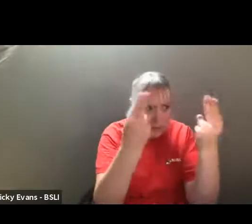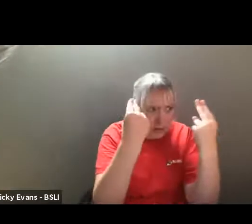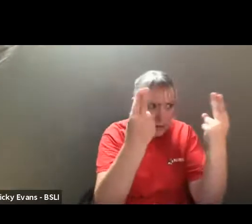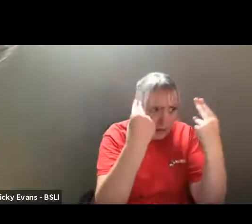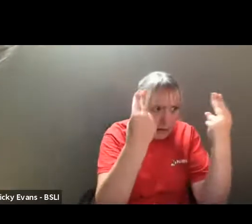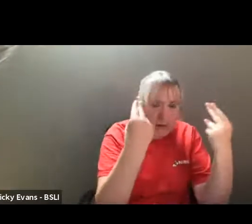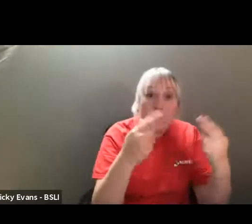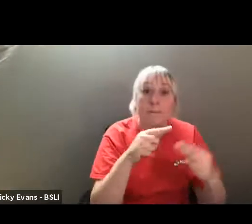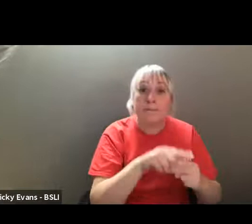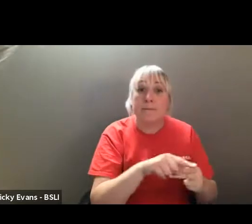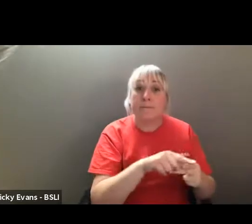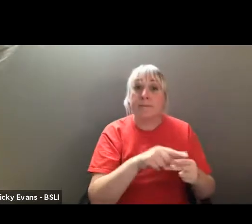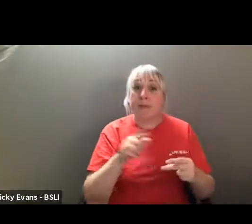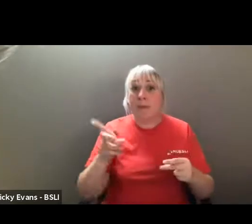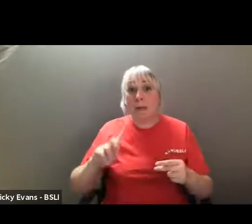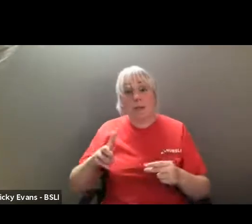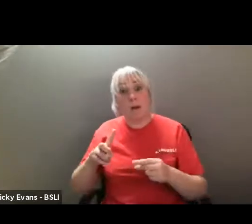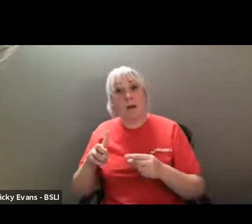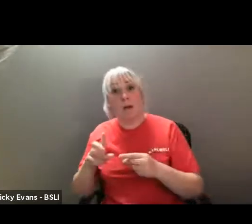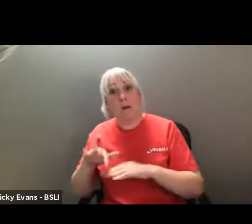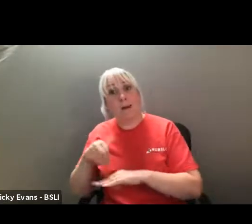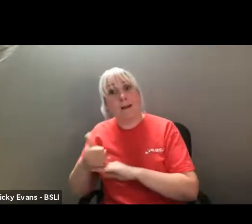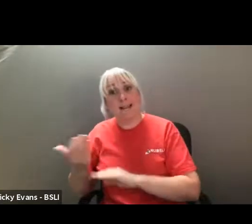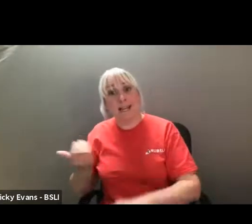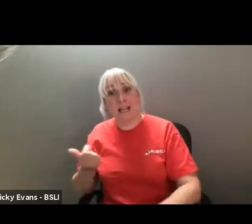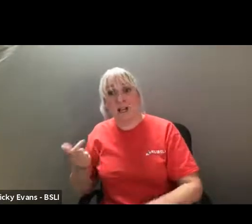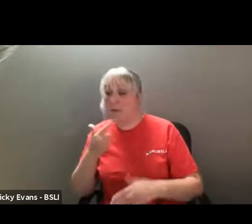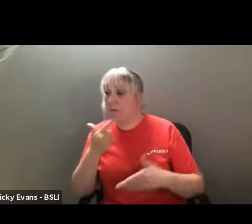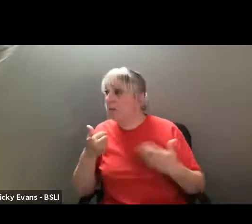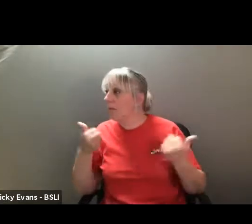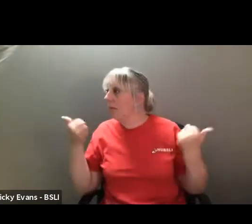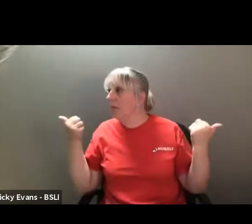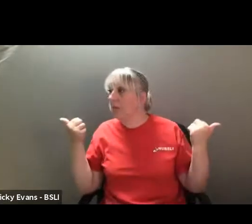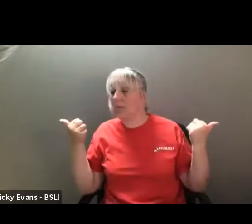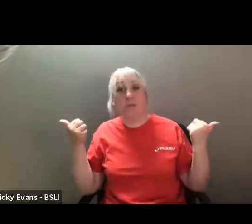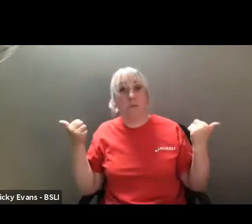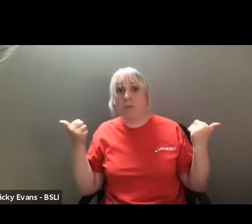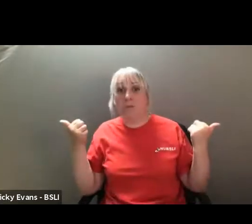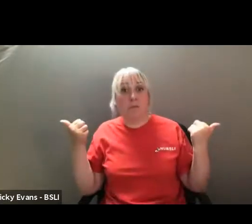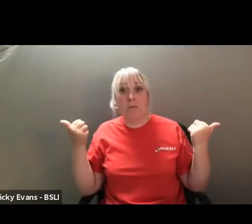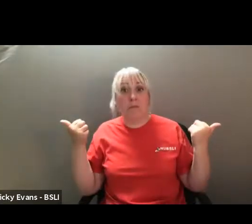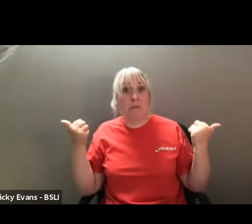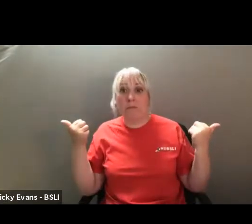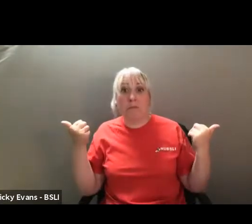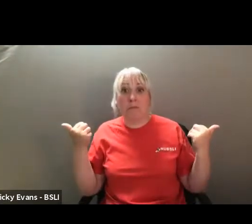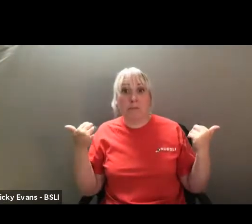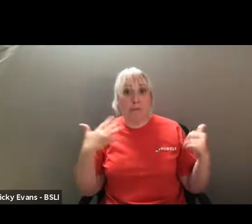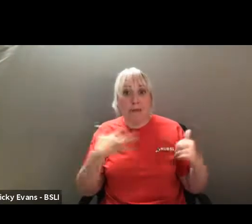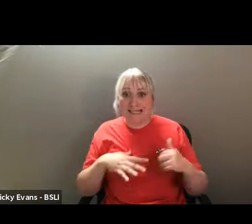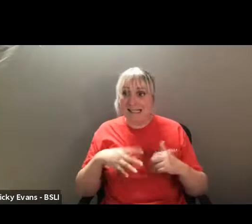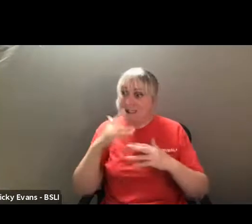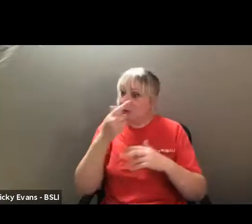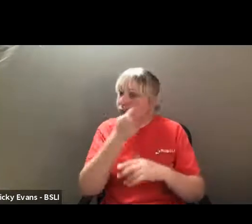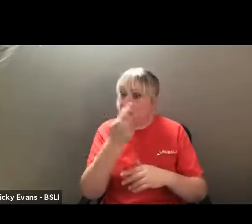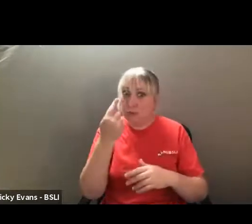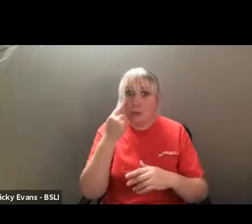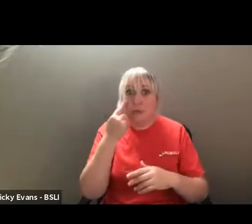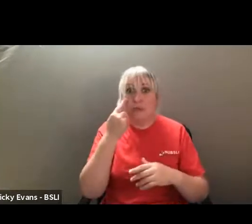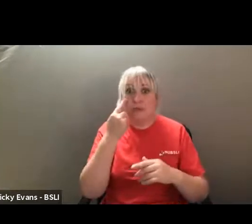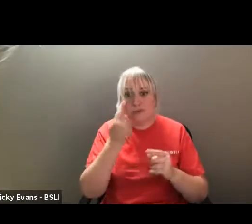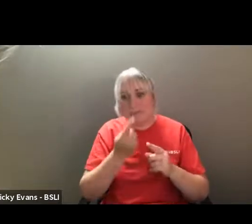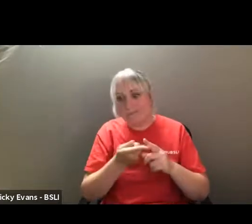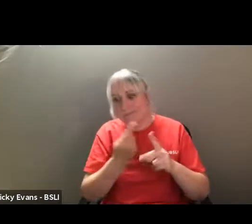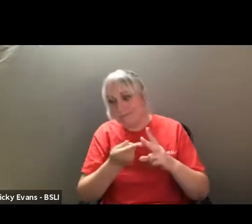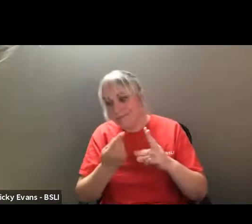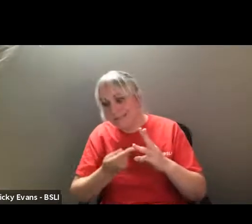basic income didn't. They didn't need to check in all the time. They didn't need to, jump through all these hoops to keep their benefits. And so even